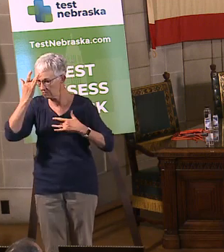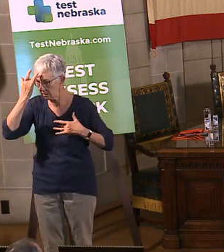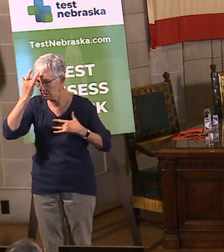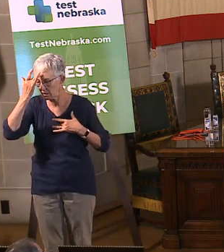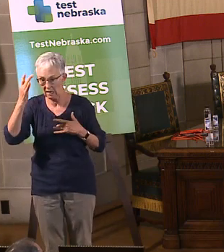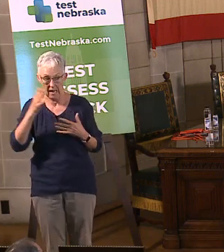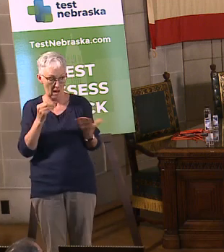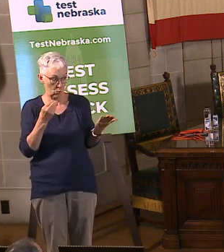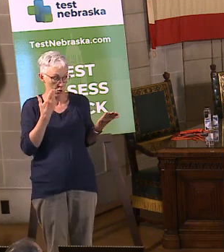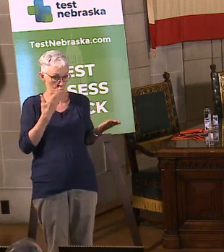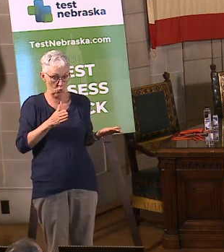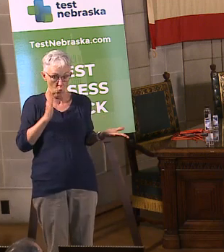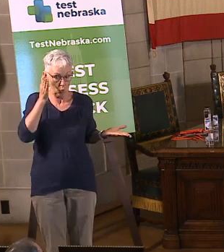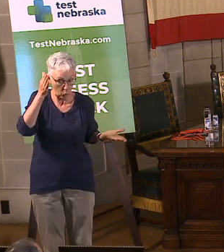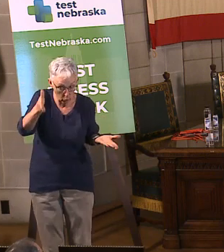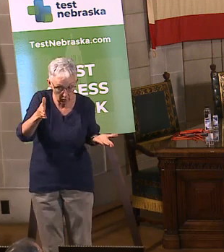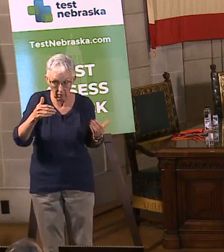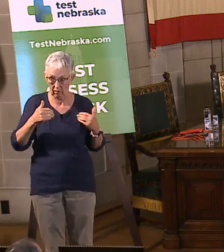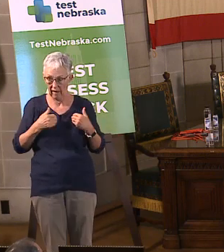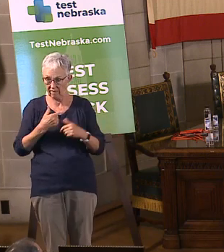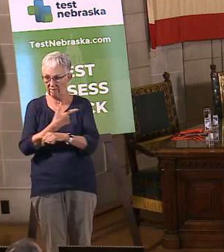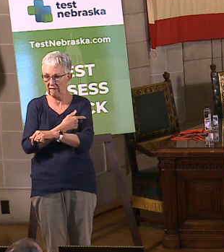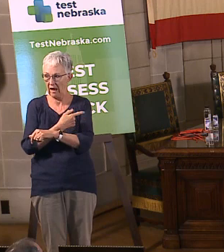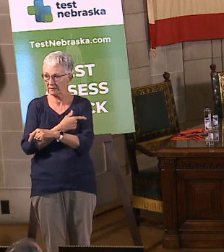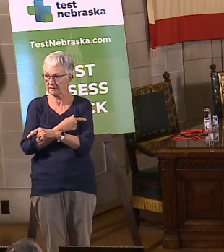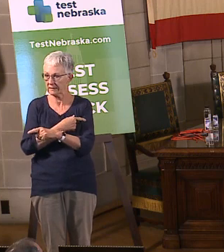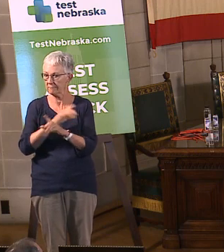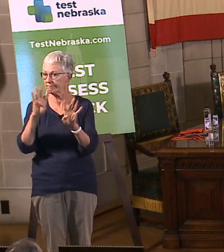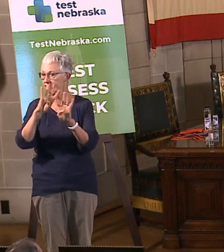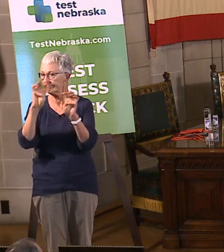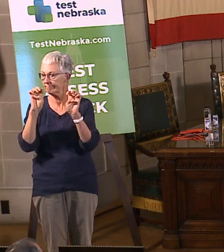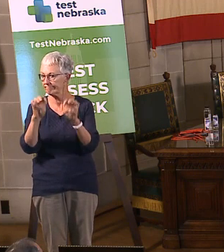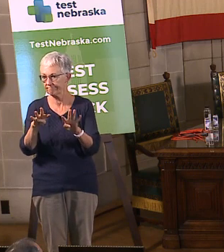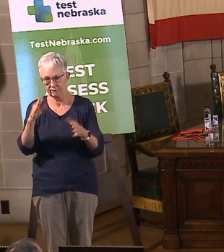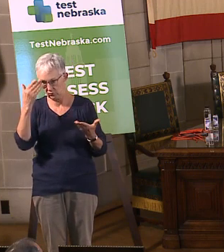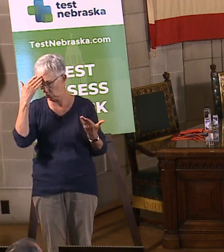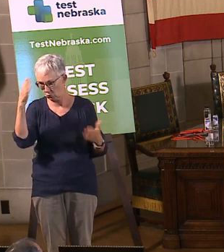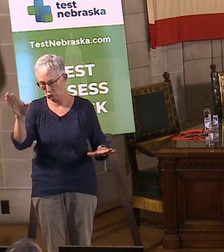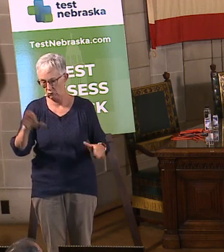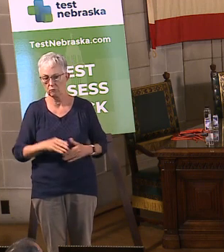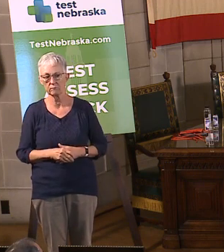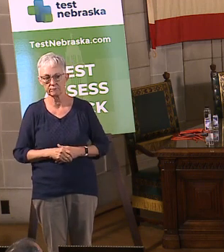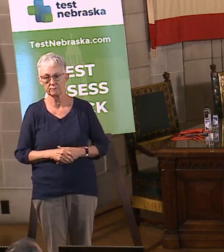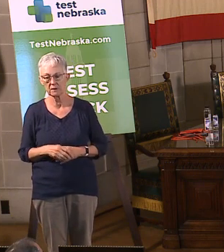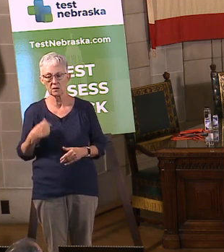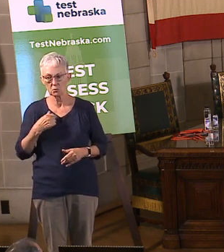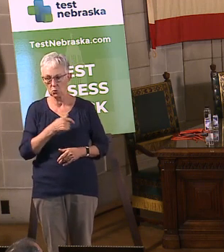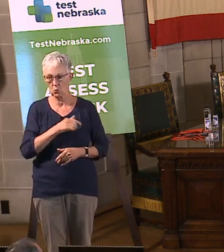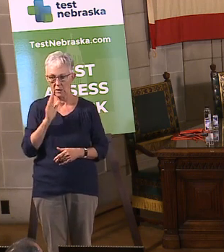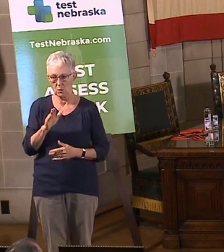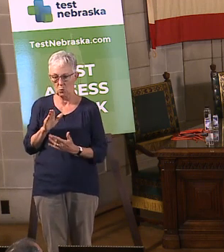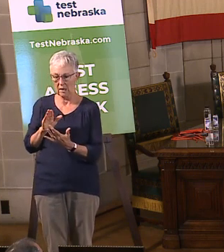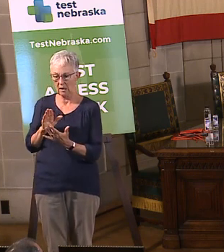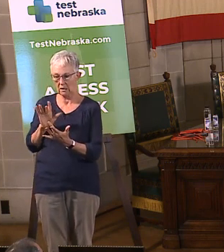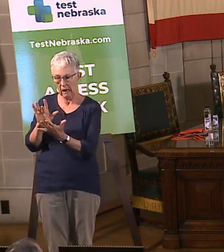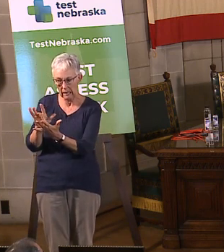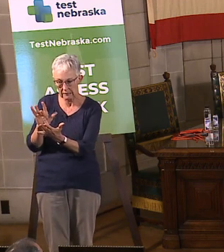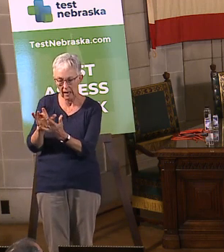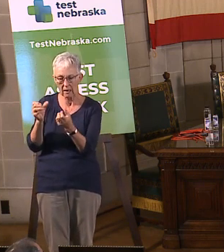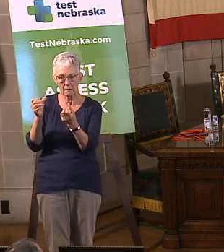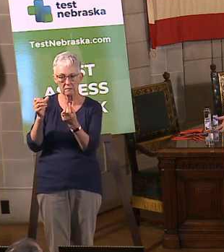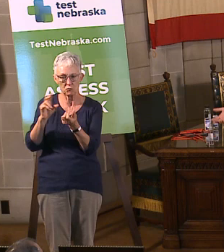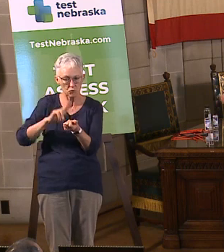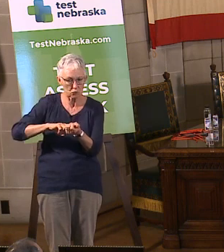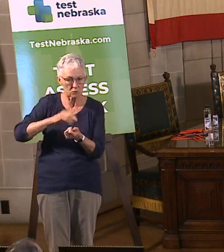vaccine. So we've got to continue to manage this. So we're going to be reaching out to long-term care facilities to work with them on a plan. What is their plan